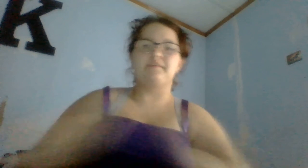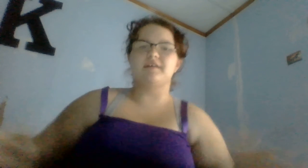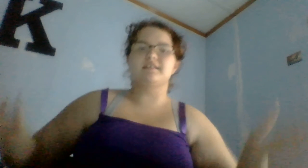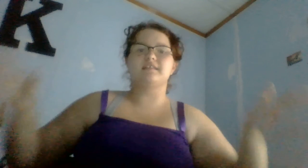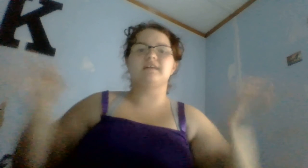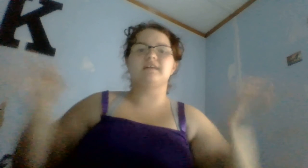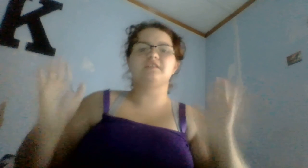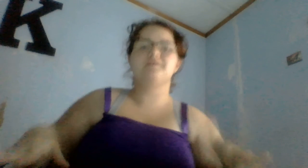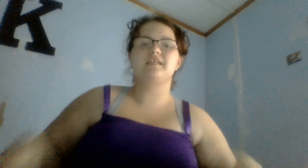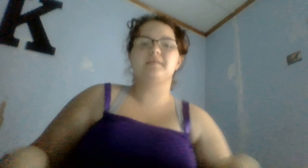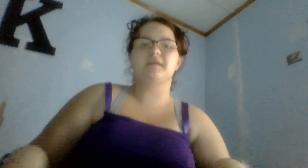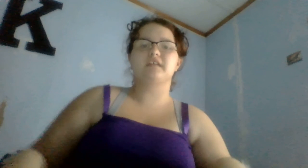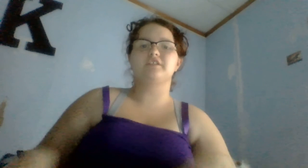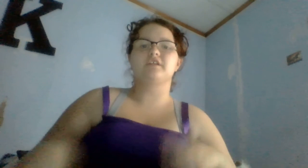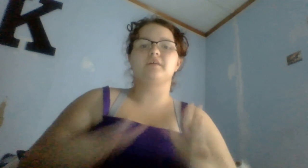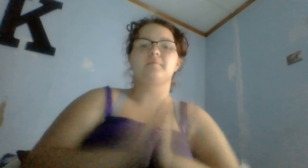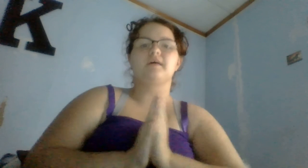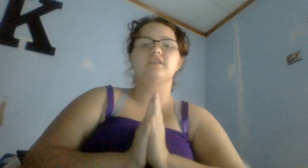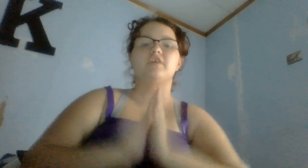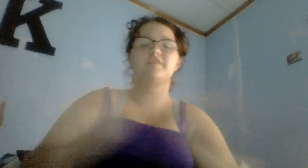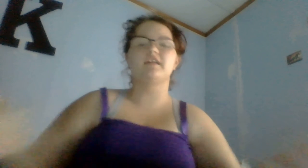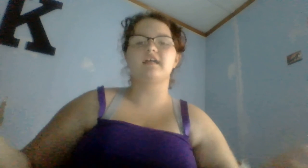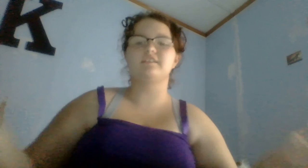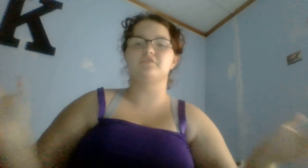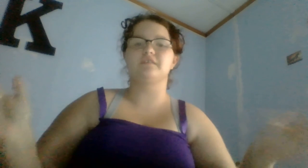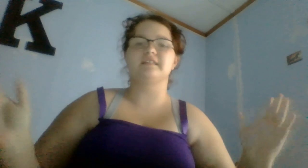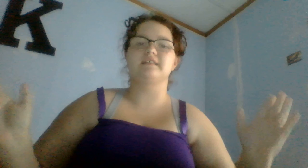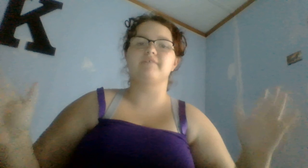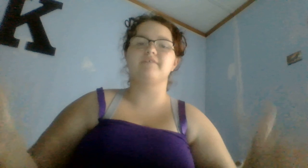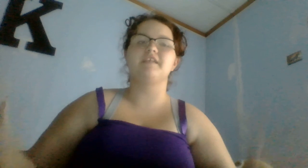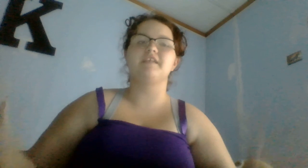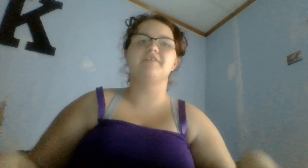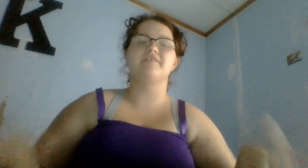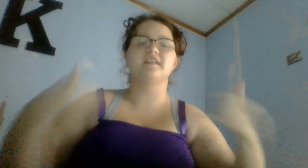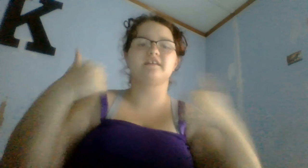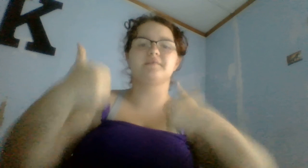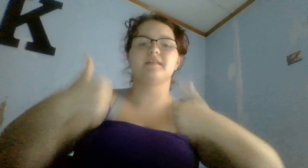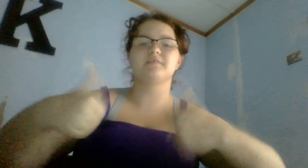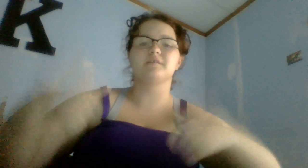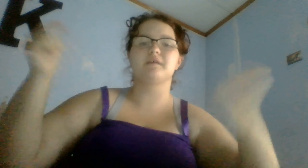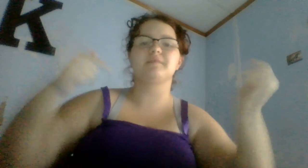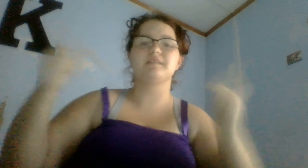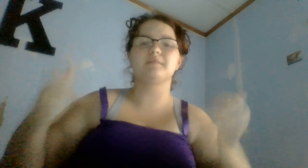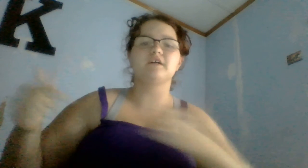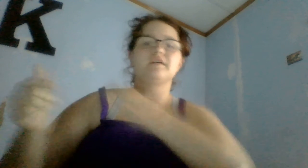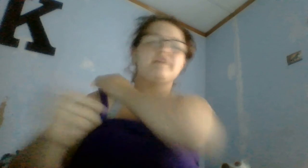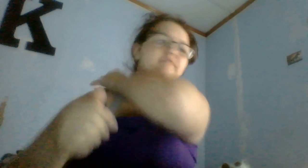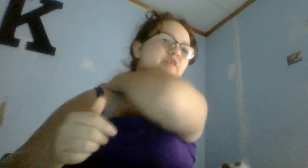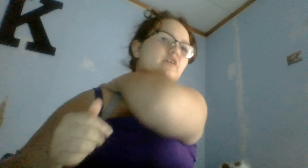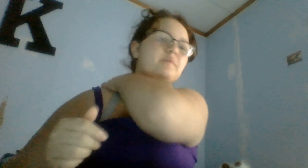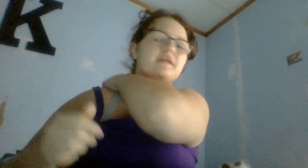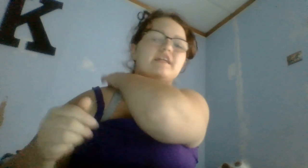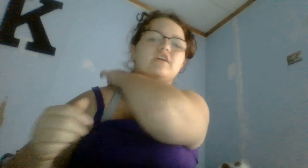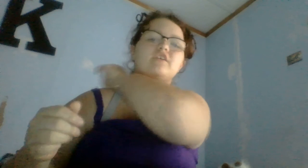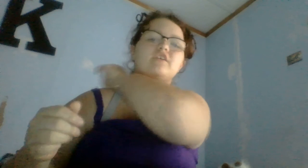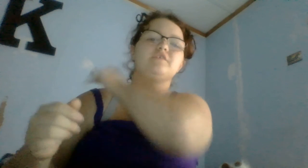anyways don't want to keep you guys too long but hopefully you guys enjoyed this video if you did give a big thumbs up comment down below if you are planning on